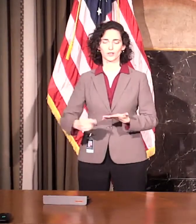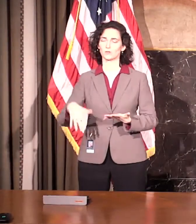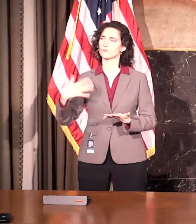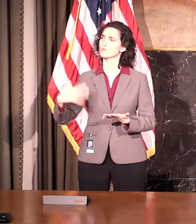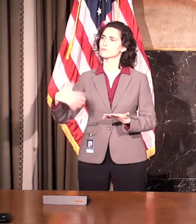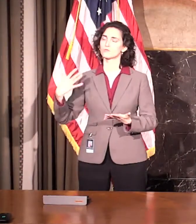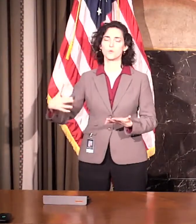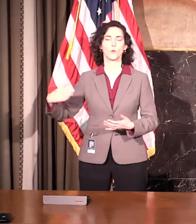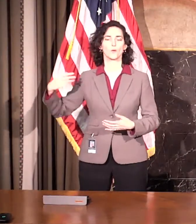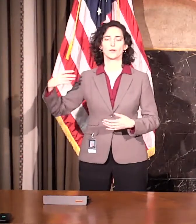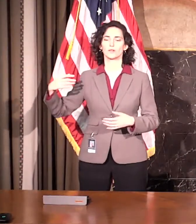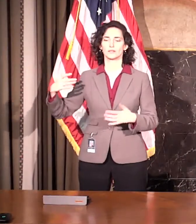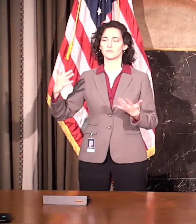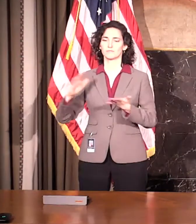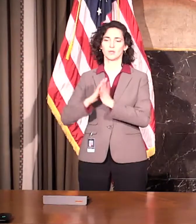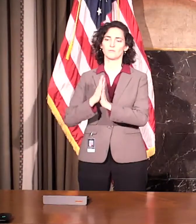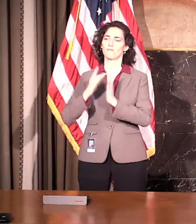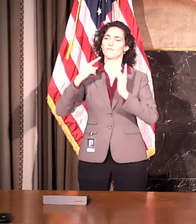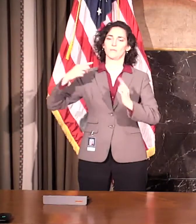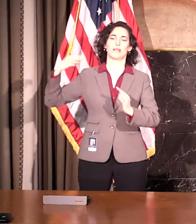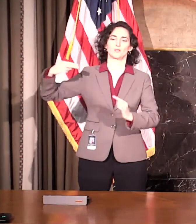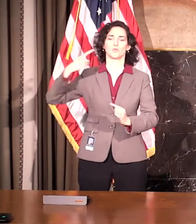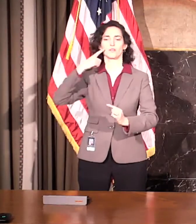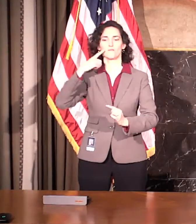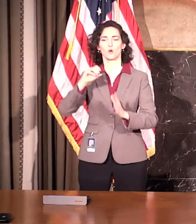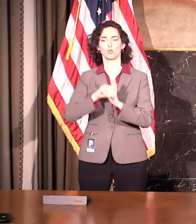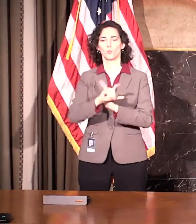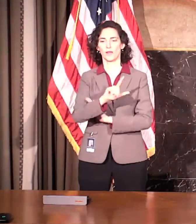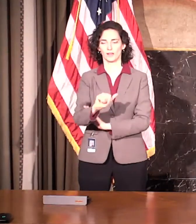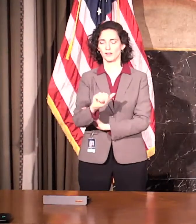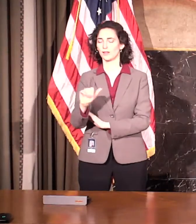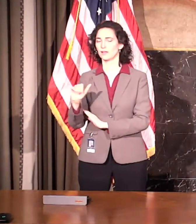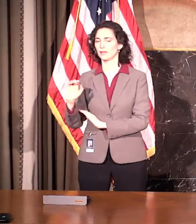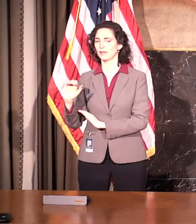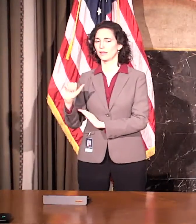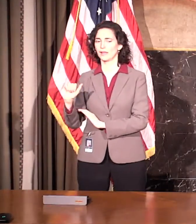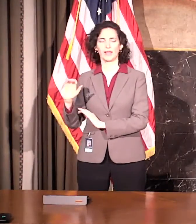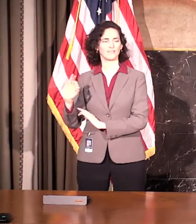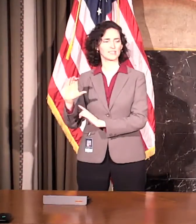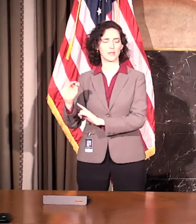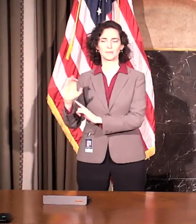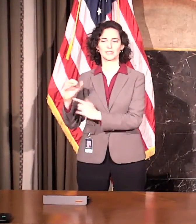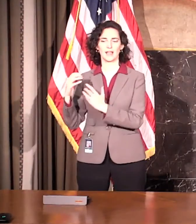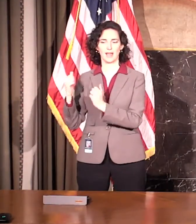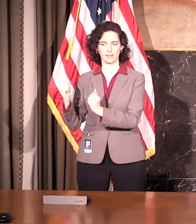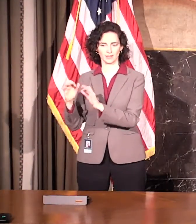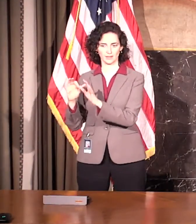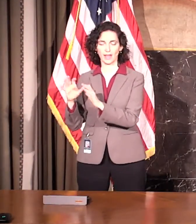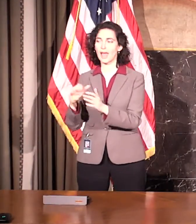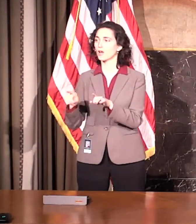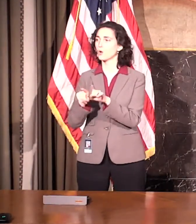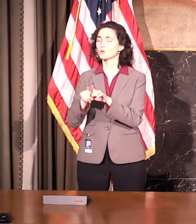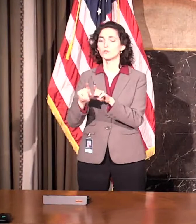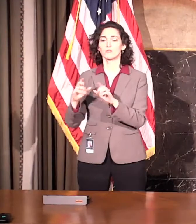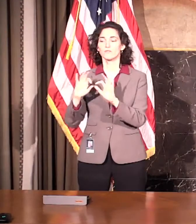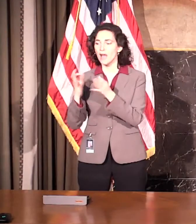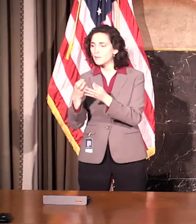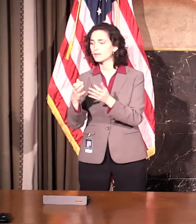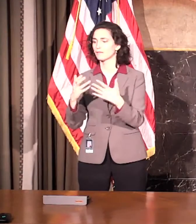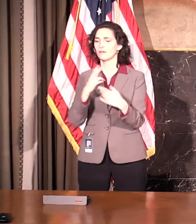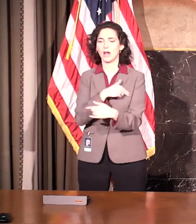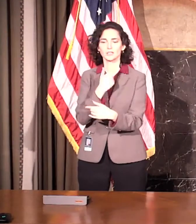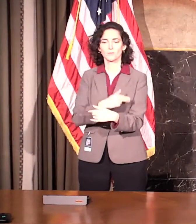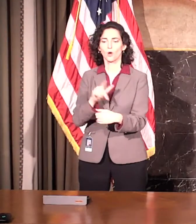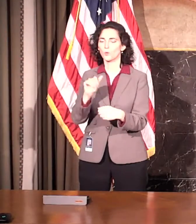New Orleans East Hospital, our LCMC Health family, and hospitals across Louisiana, as